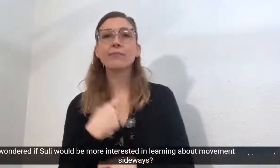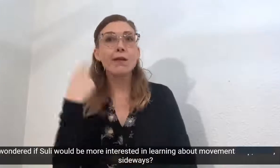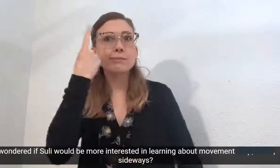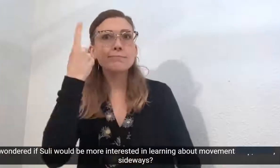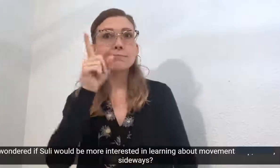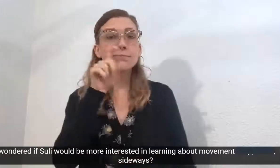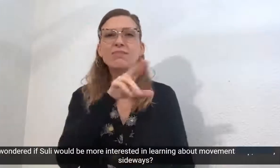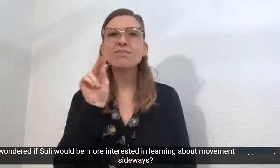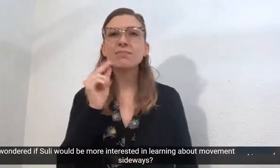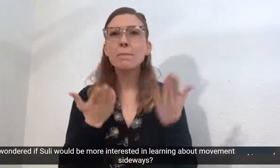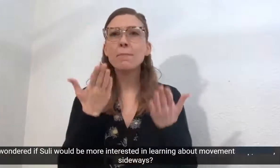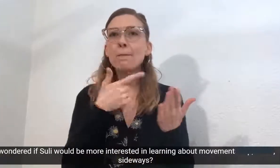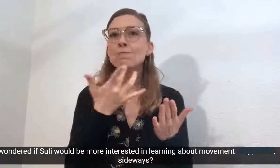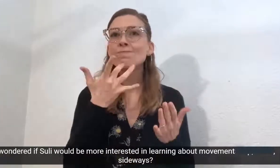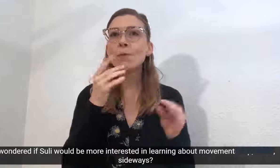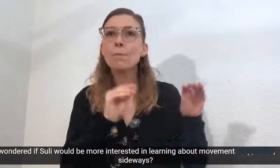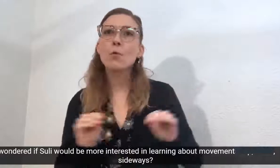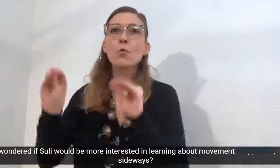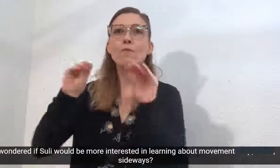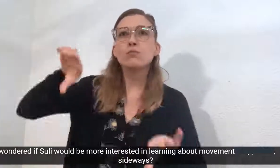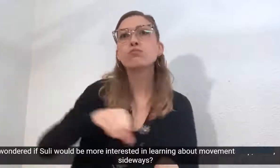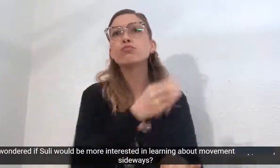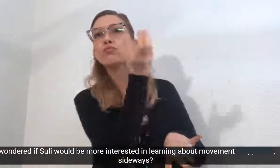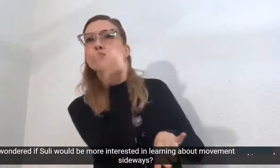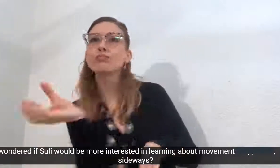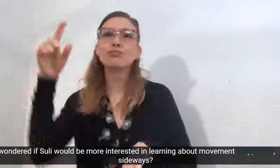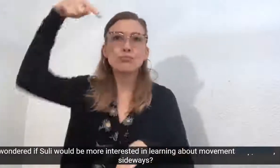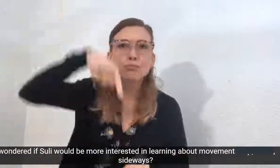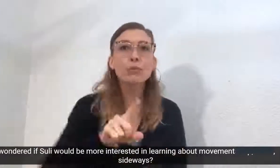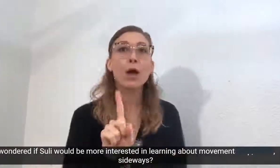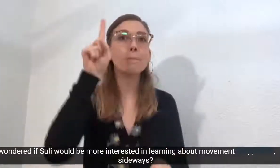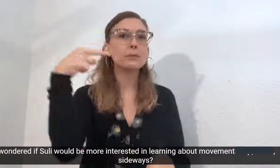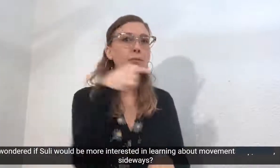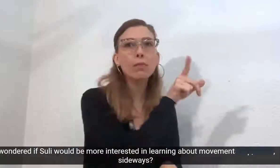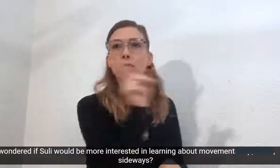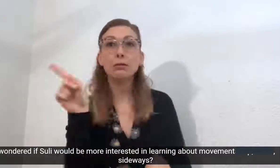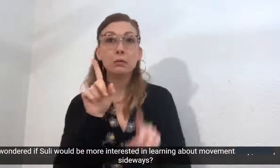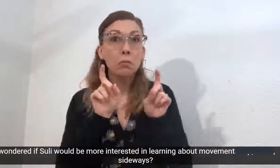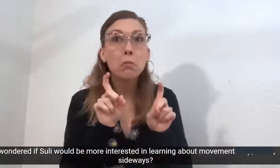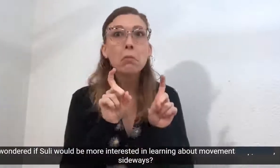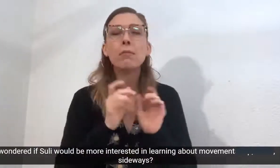that. Wonder if he'd be more interested in learning about movements, up, down,